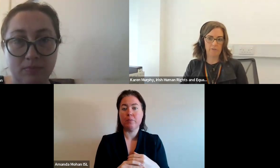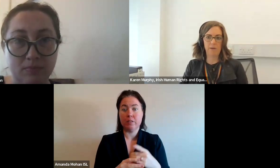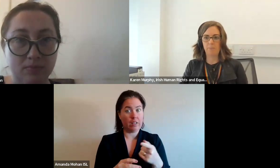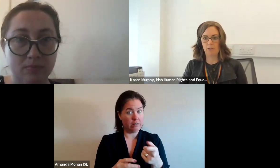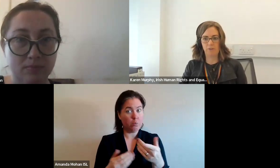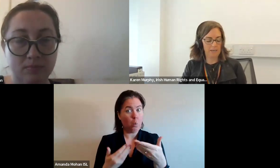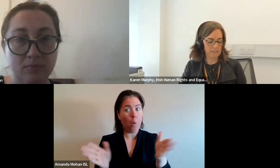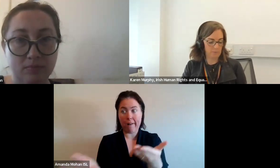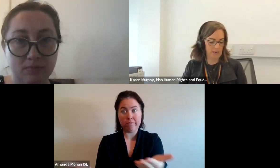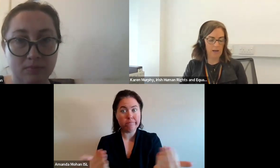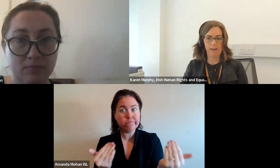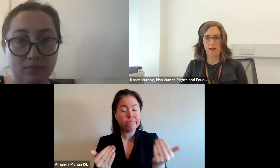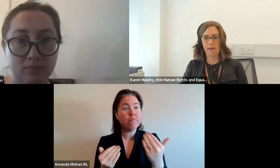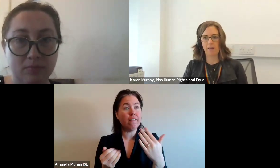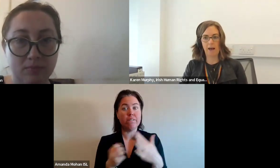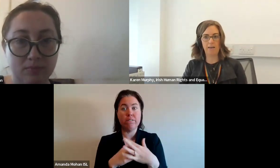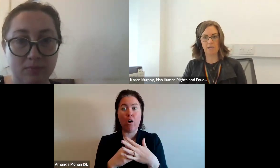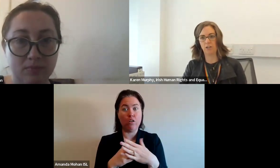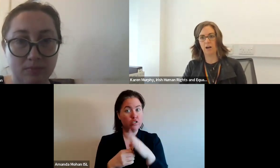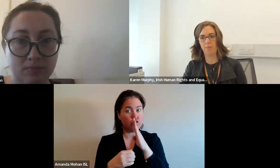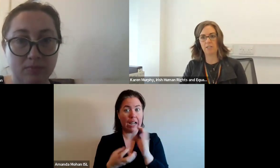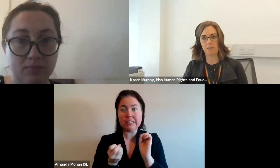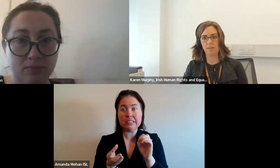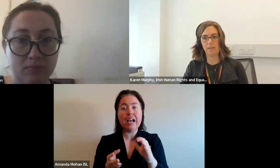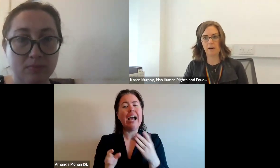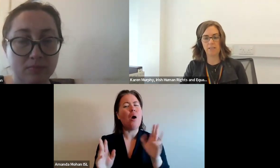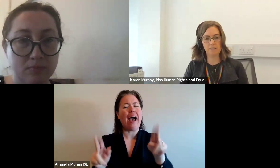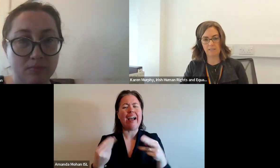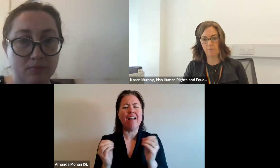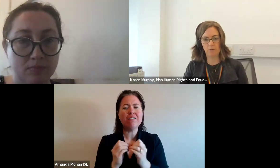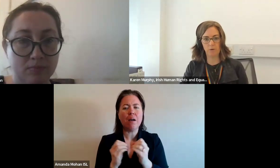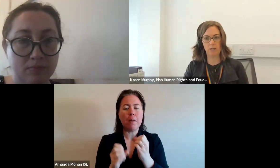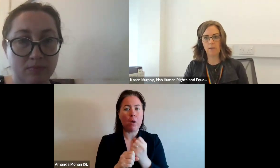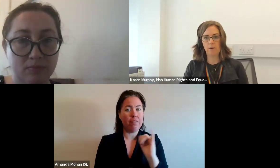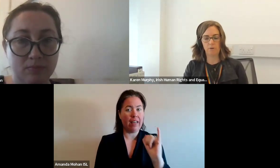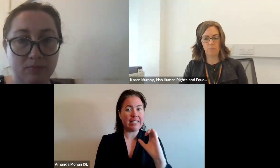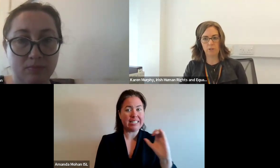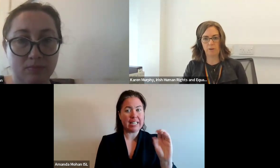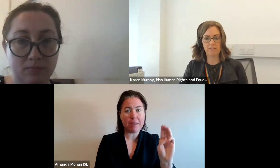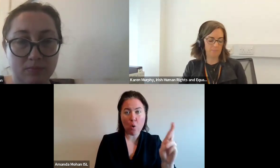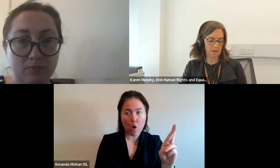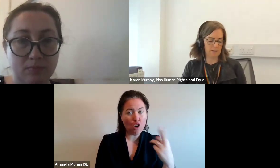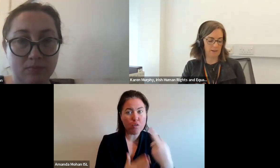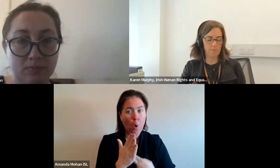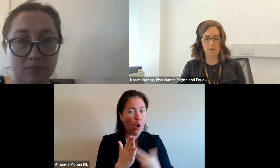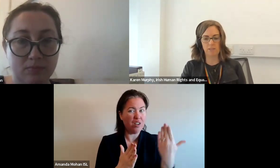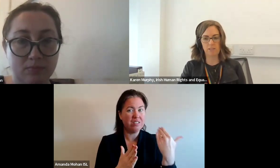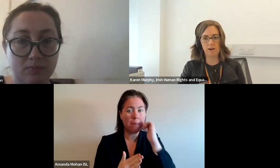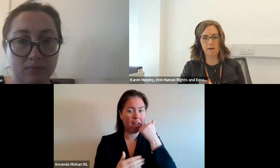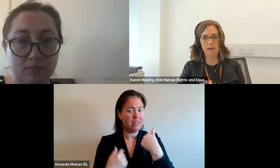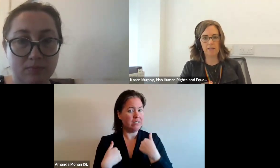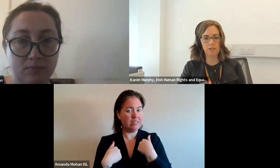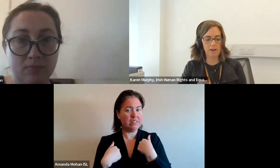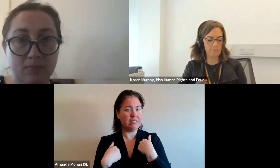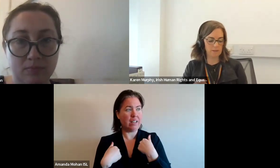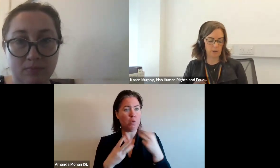to hearing from people directly as well. I can't actually comment on the ICCPR report previously because I wasn't